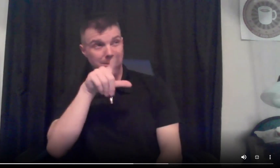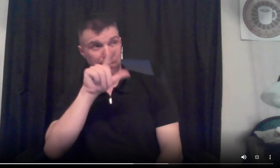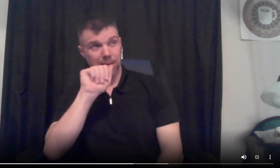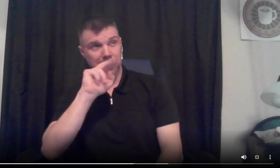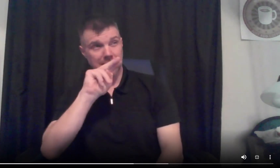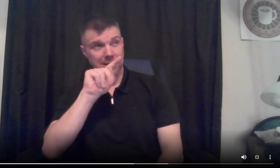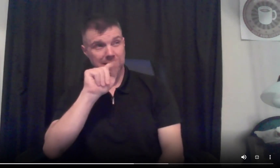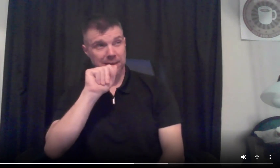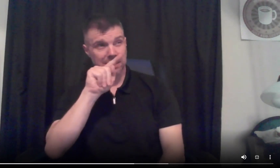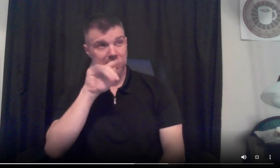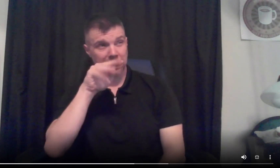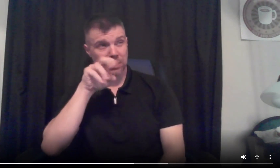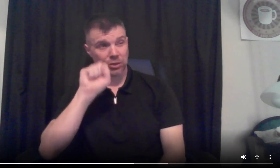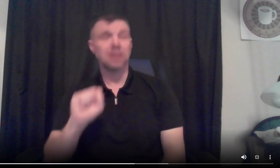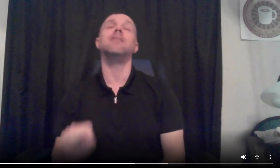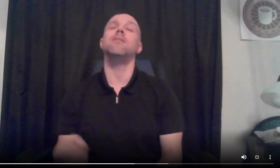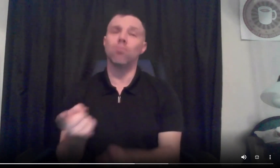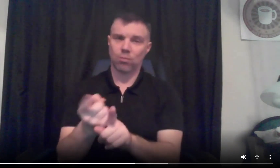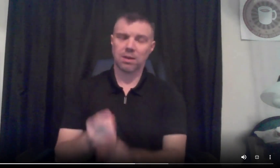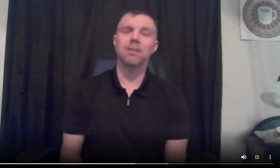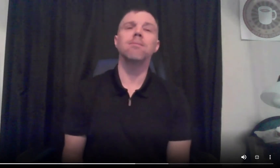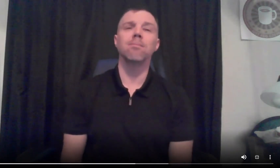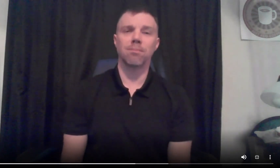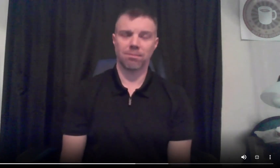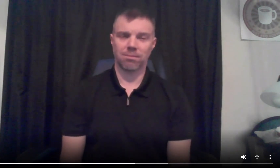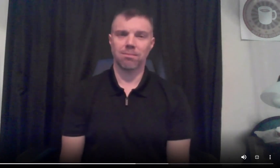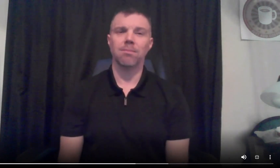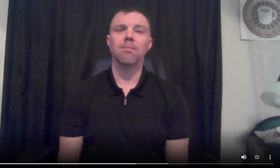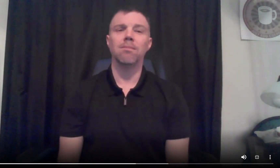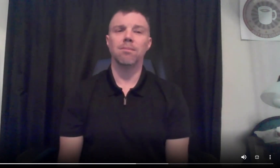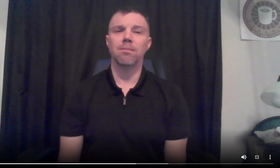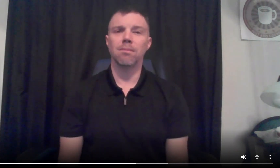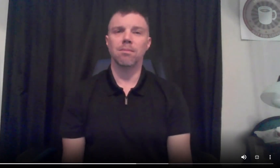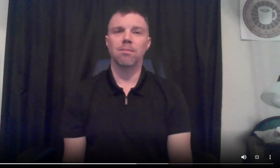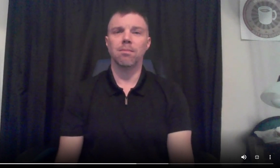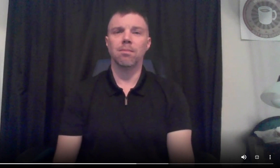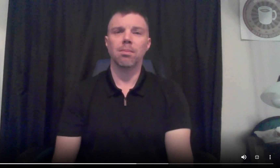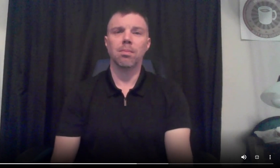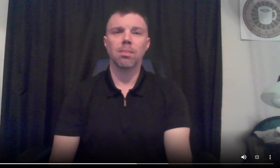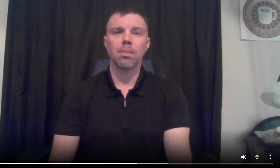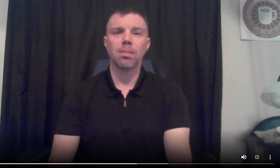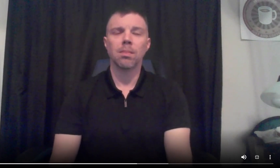What were they called? They were called plantations? Yep, that's right.